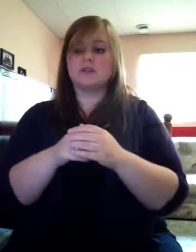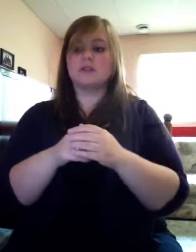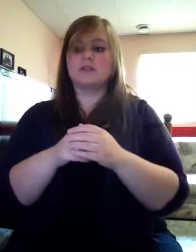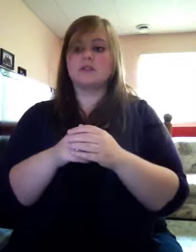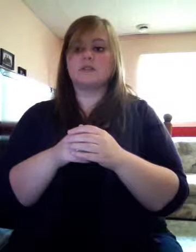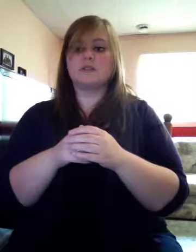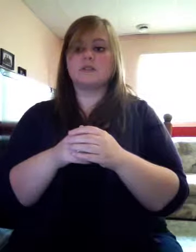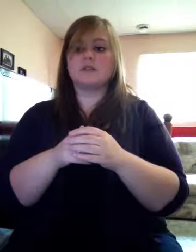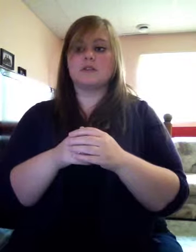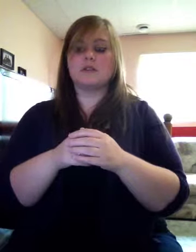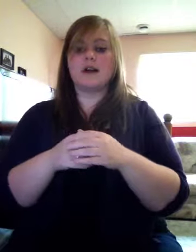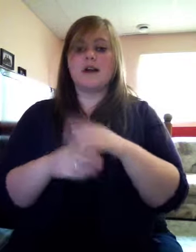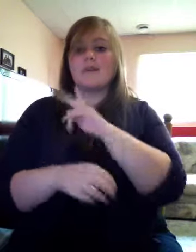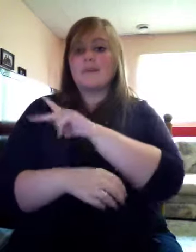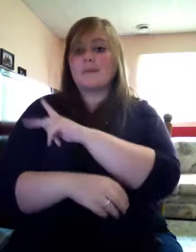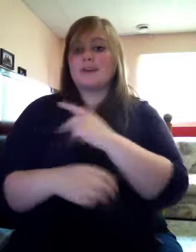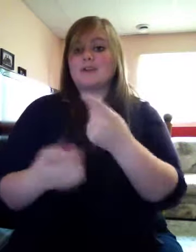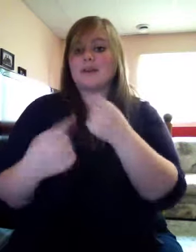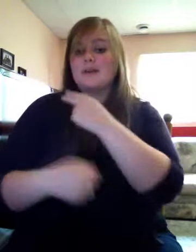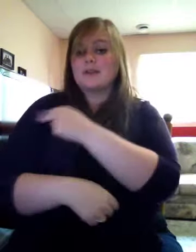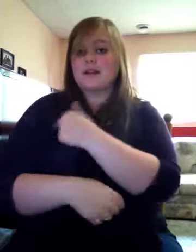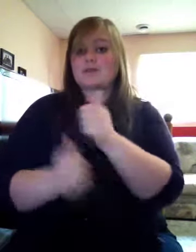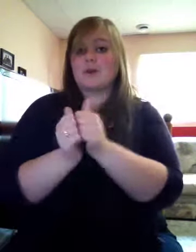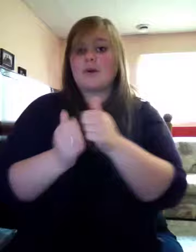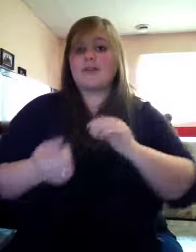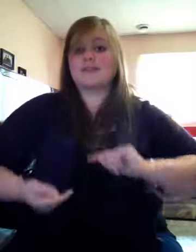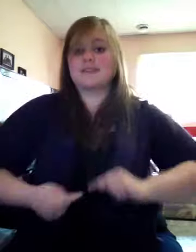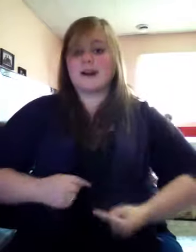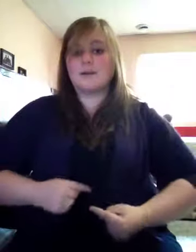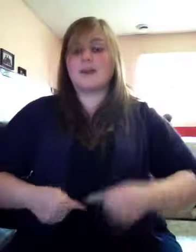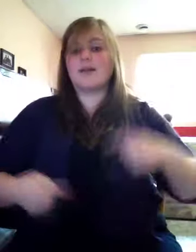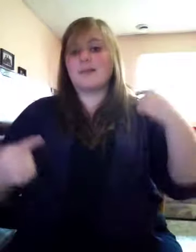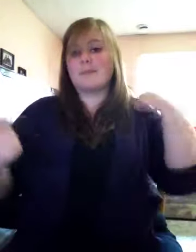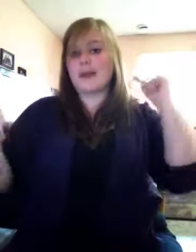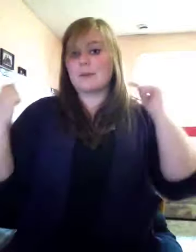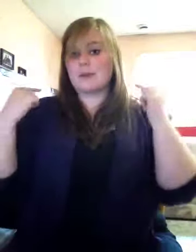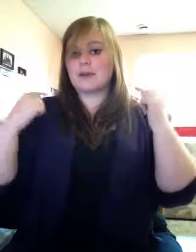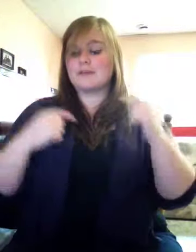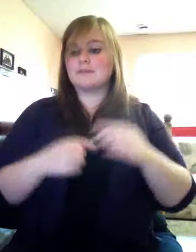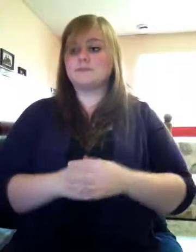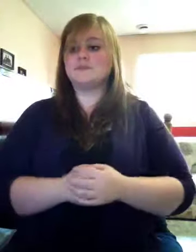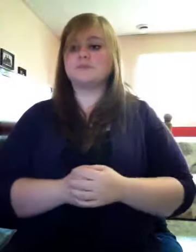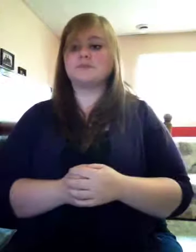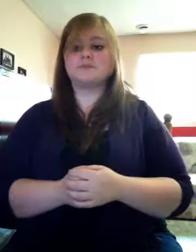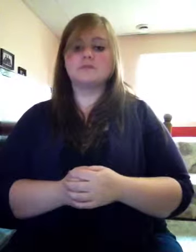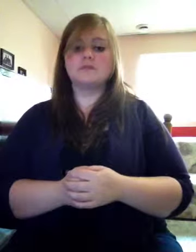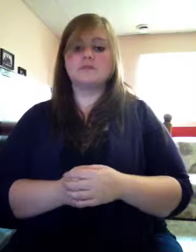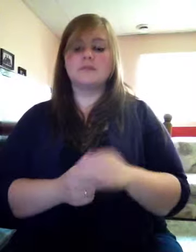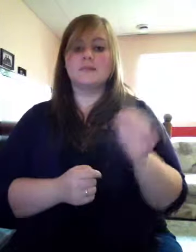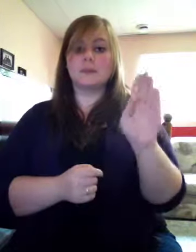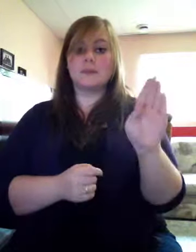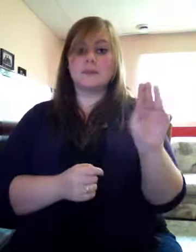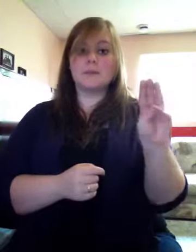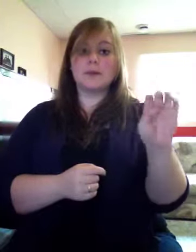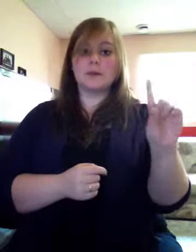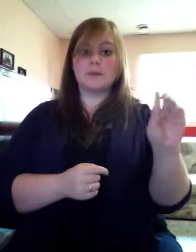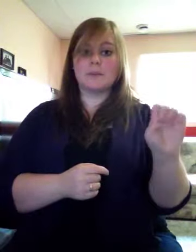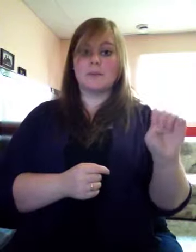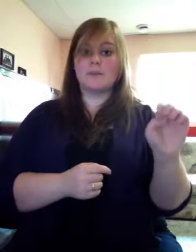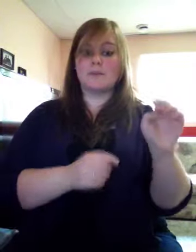and back pain. And with a small indicator arrow, I'm showing in the B-mode image towards the left the large AAA, and there's the spine, which